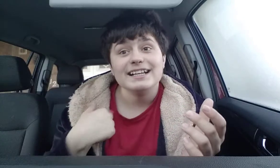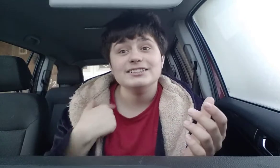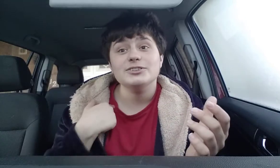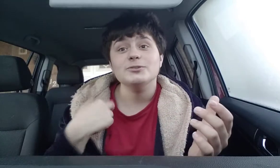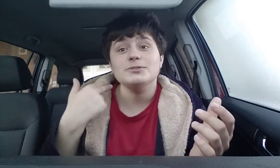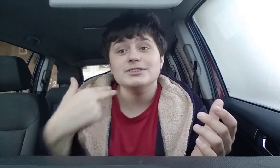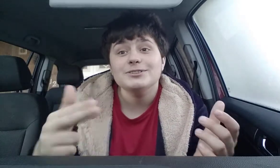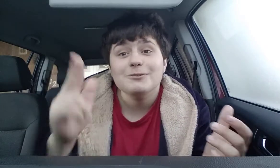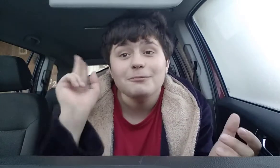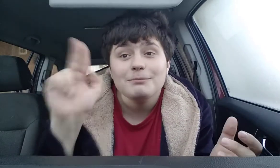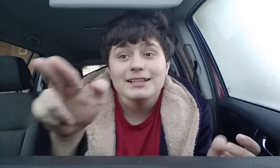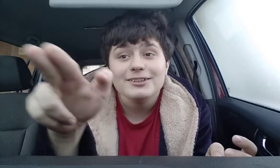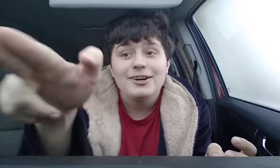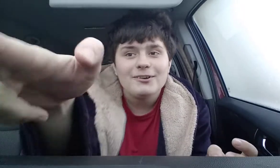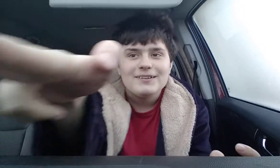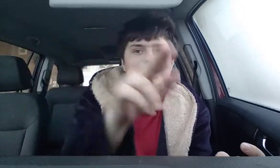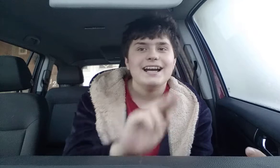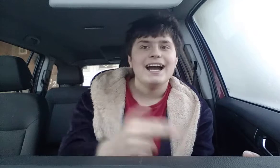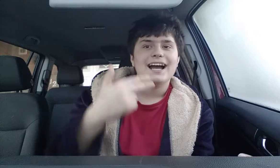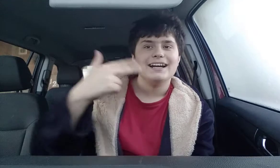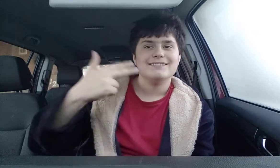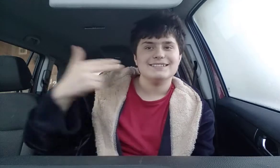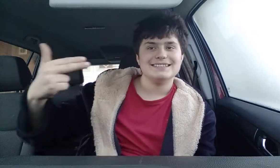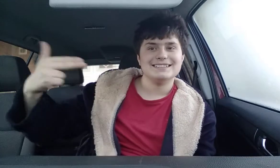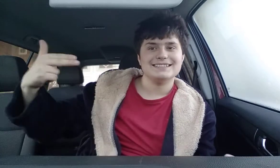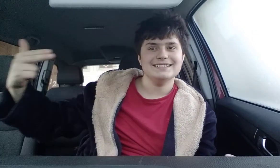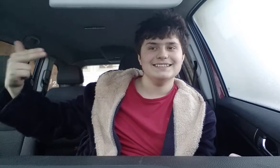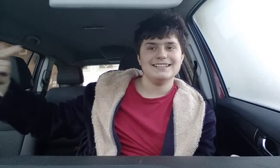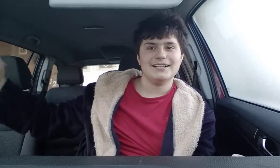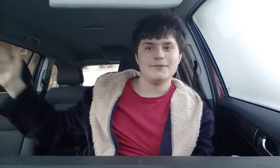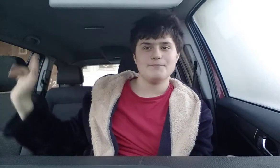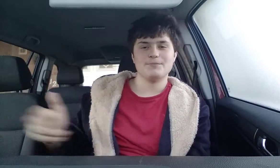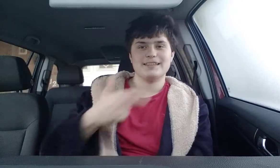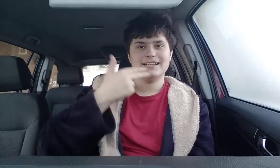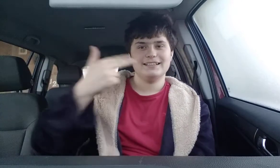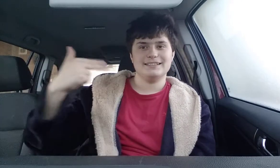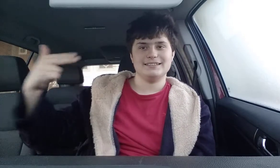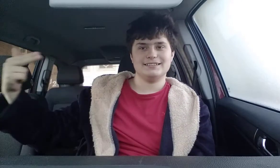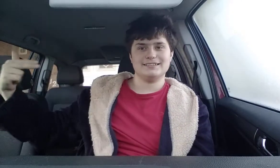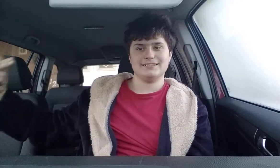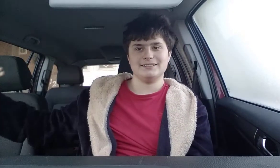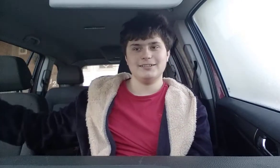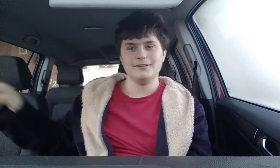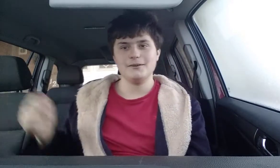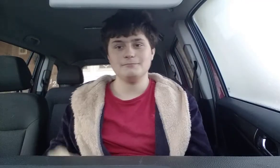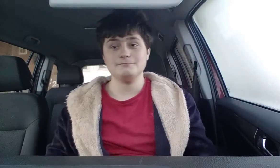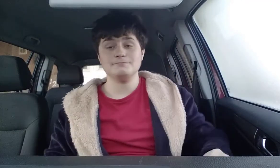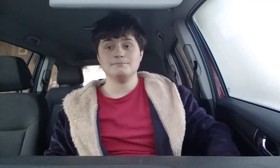as you saw me go, I was singing this song.